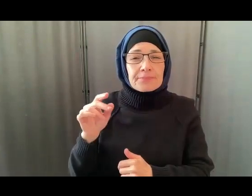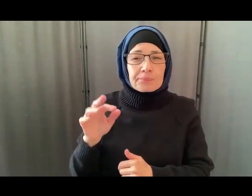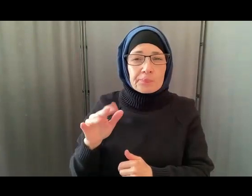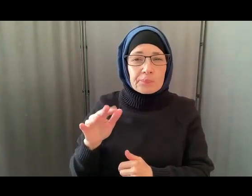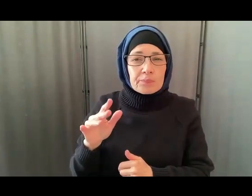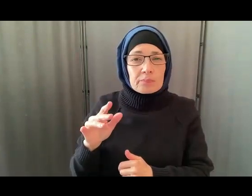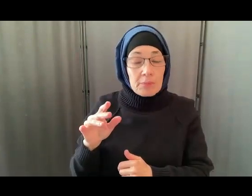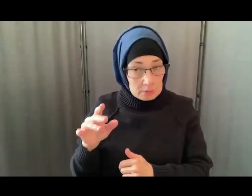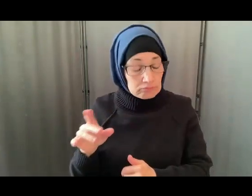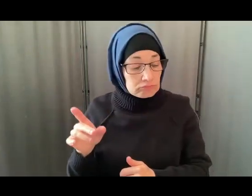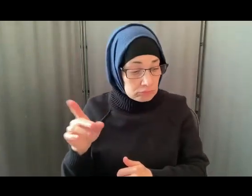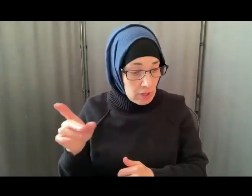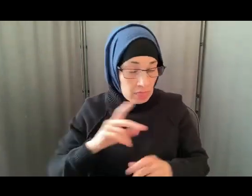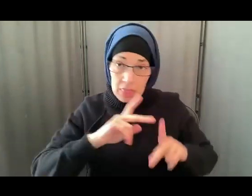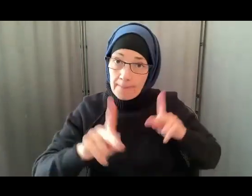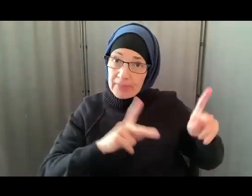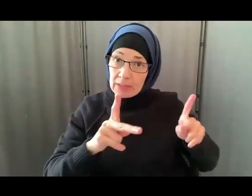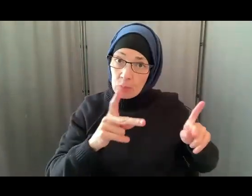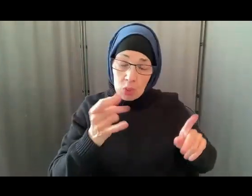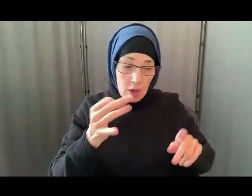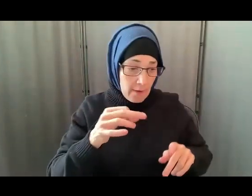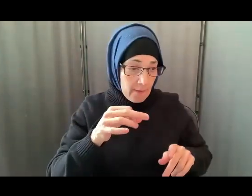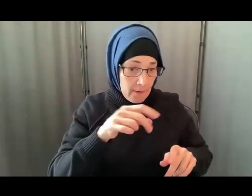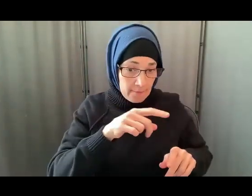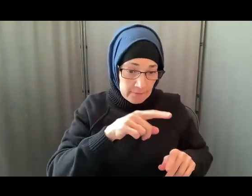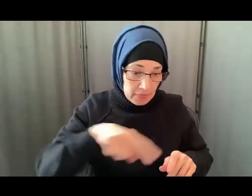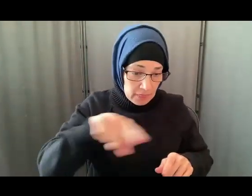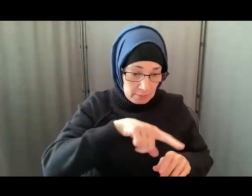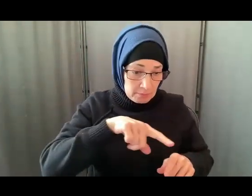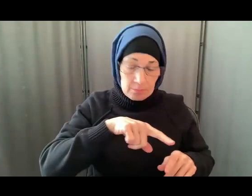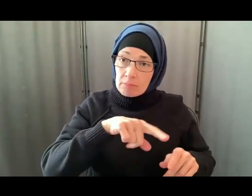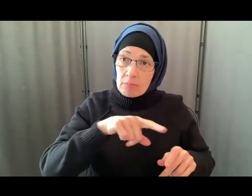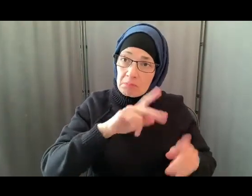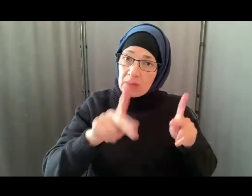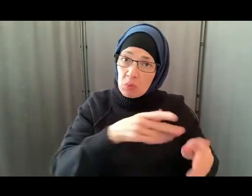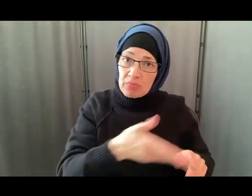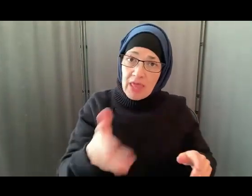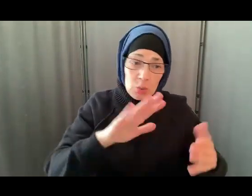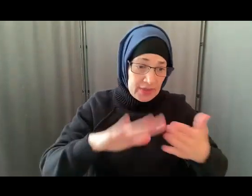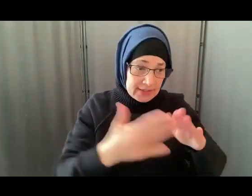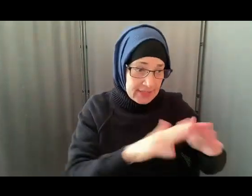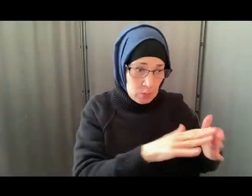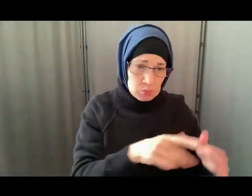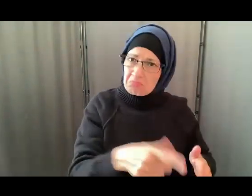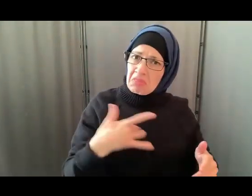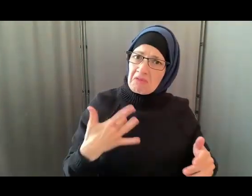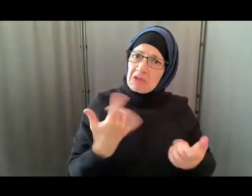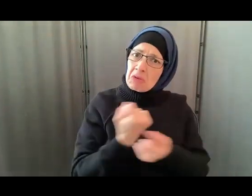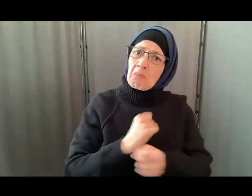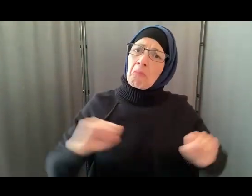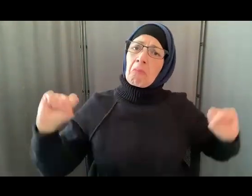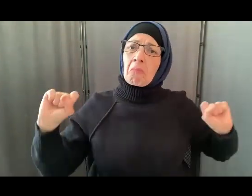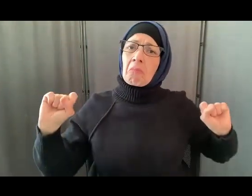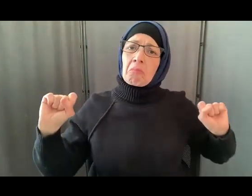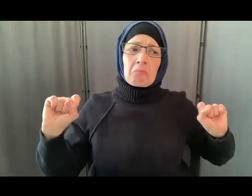do the people of the towns feel so secure, so much so that they